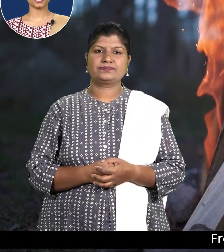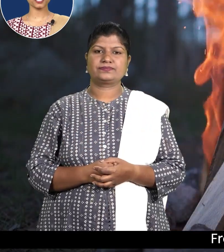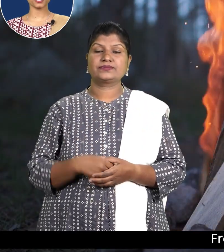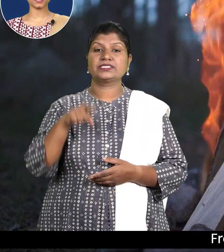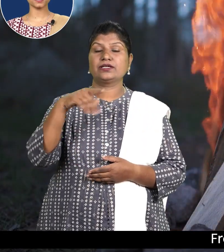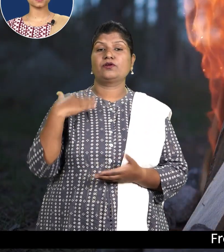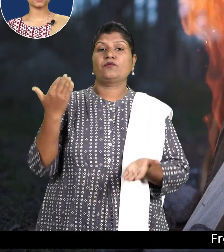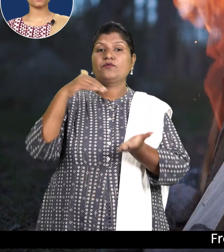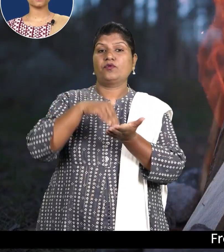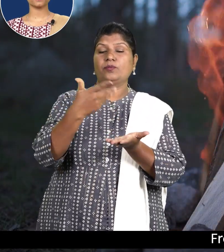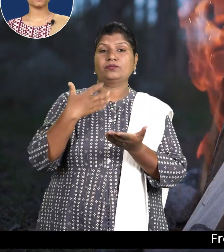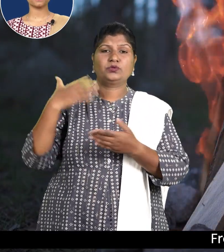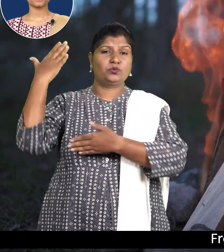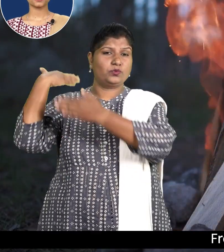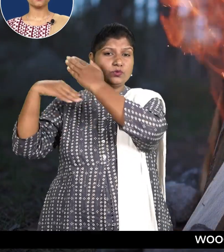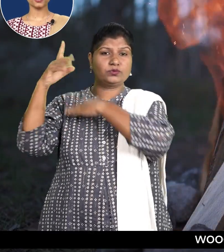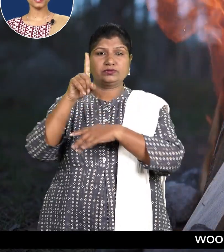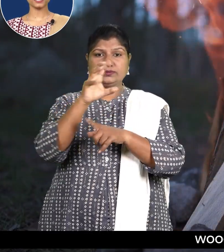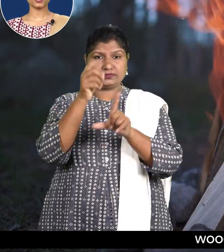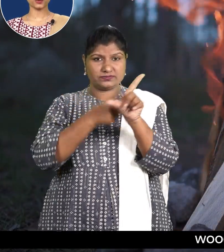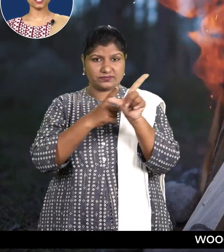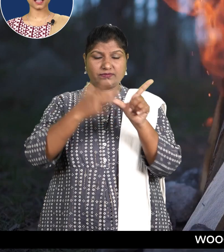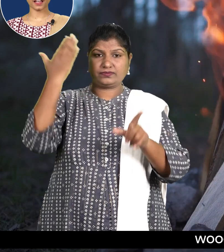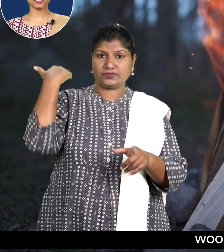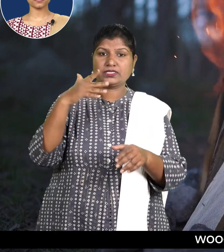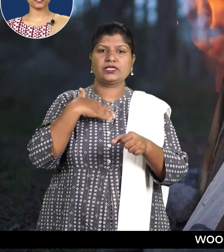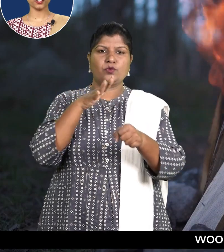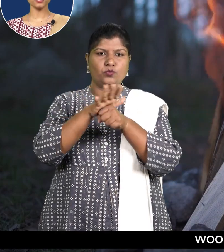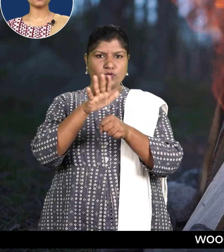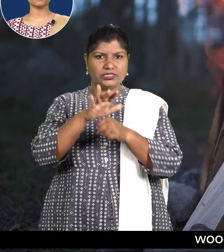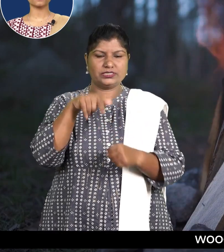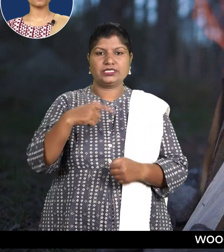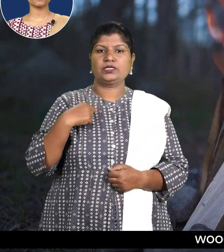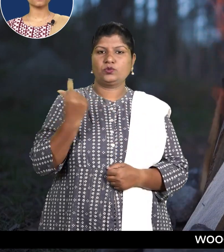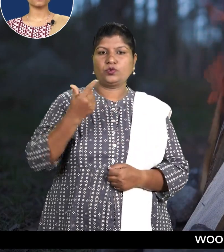From centuries, wood is used as fuel